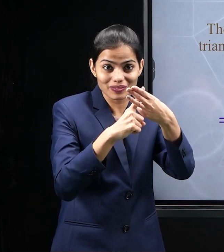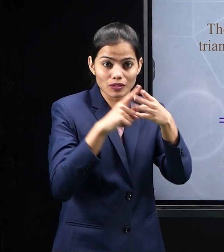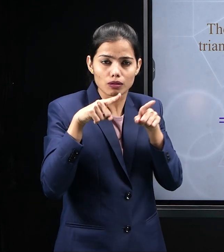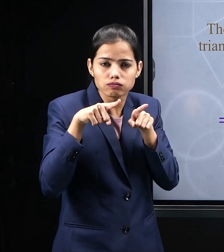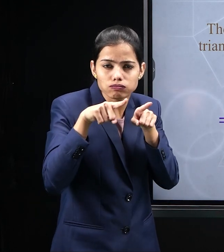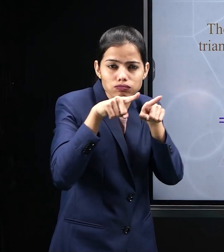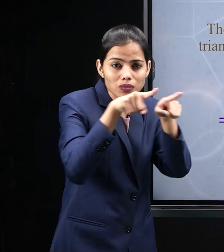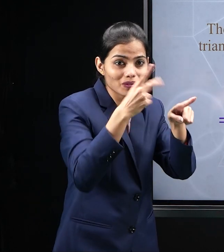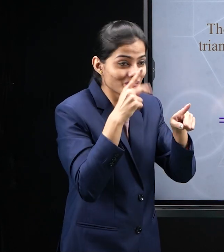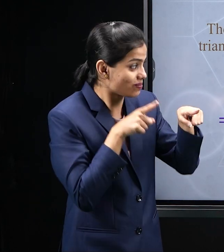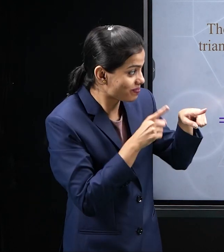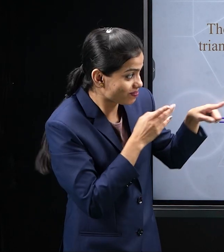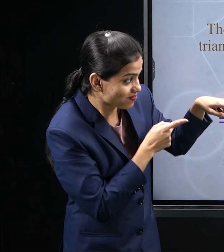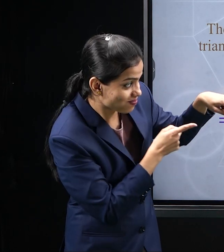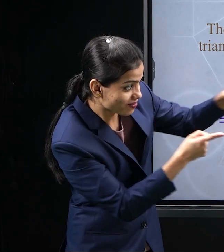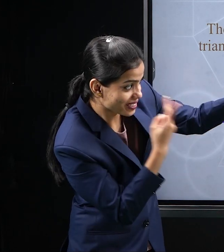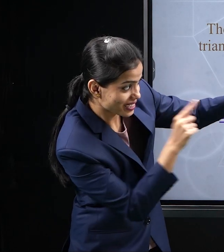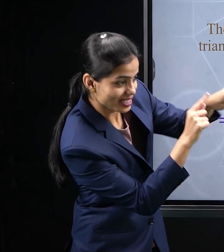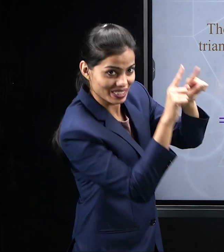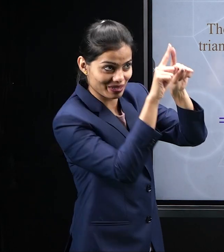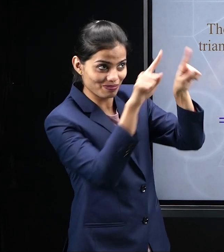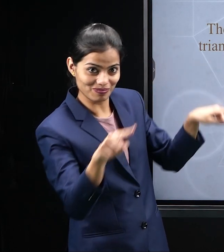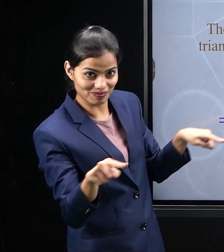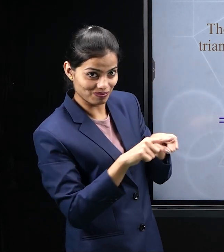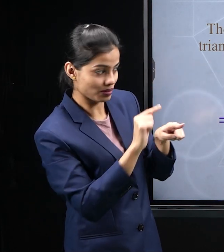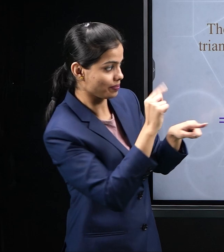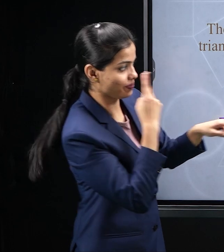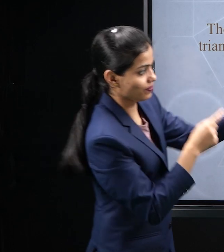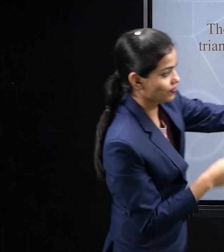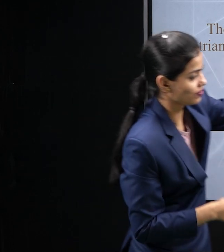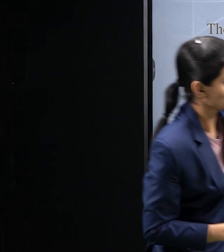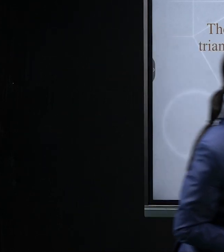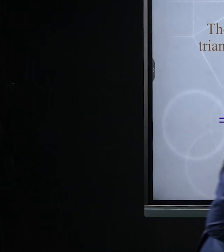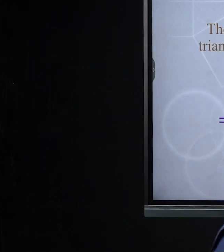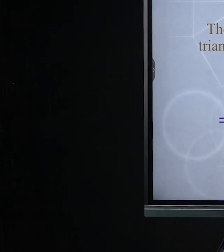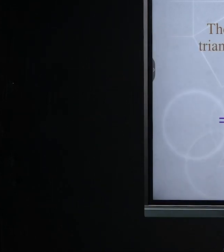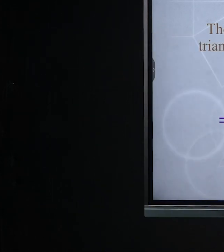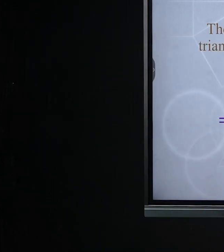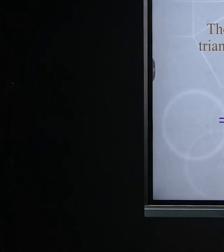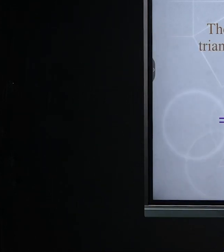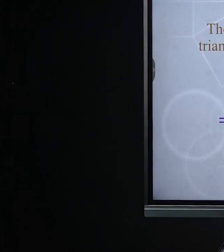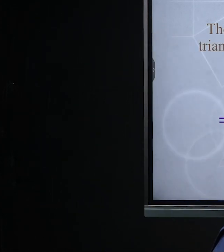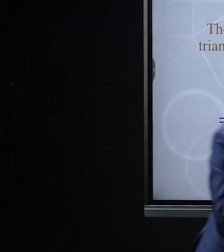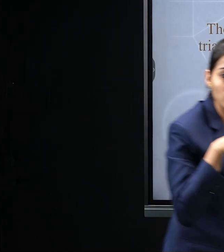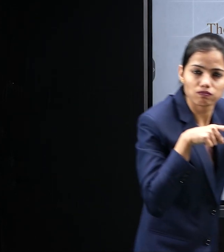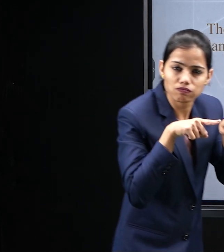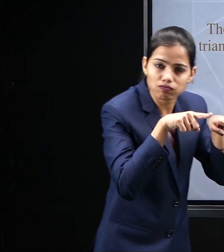DE parallel to BC and DE is equal to half of BC.